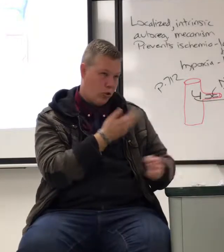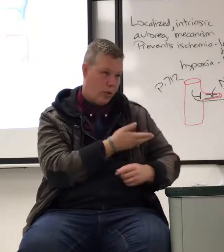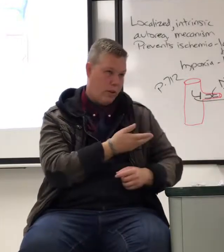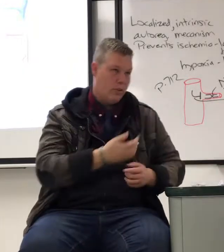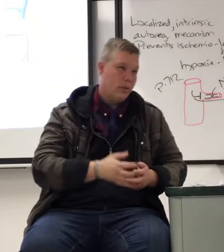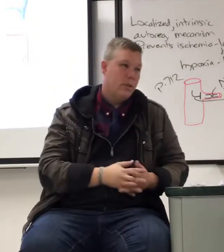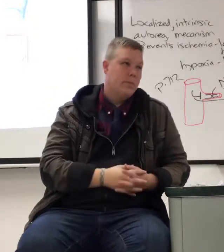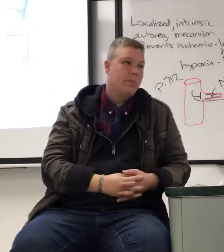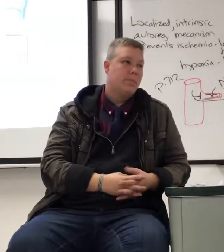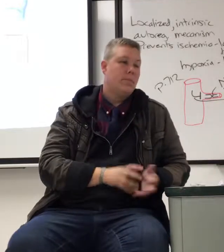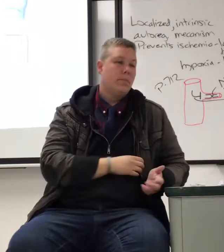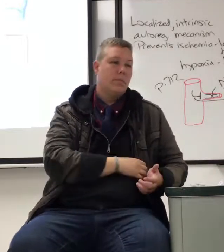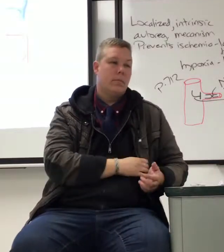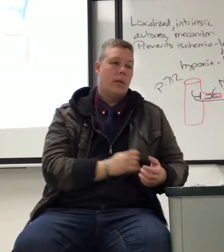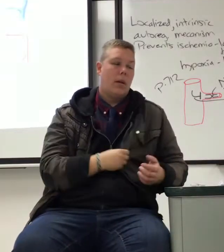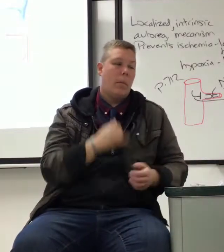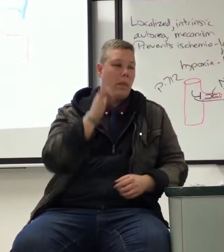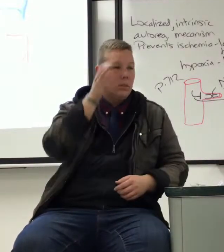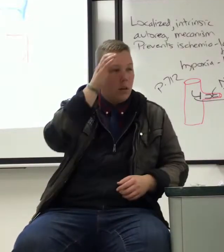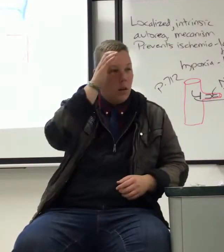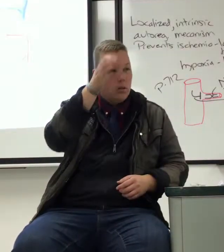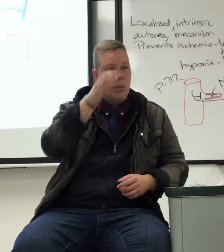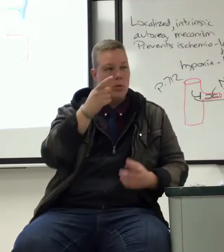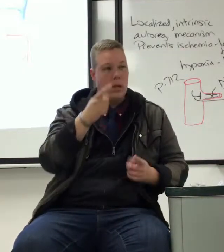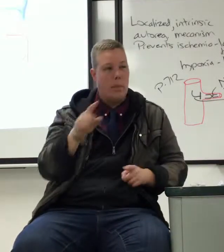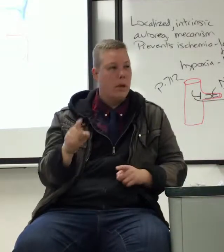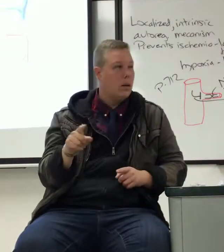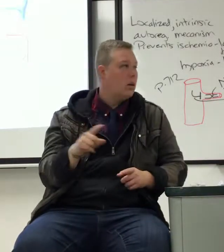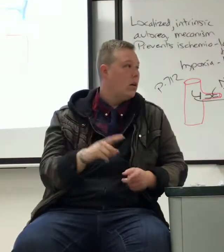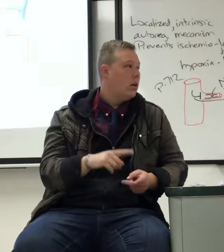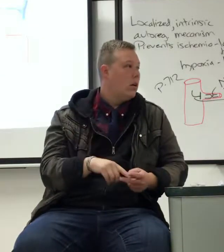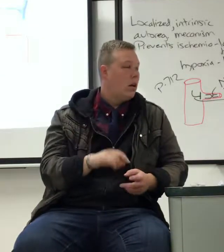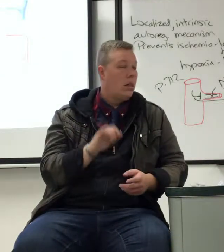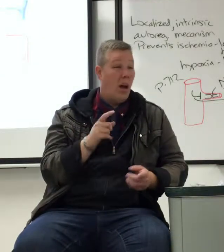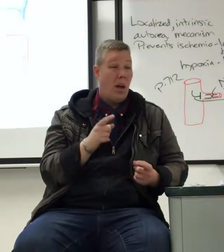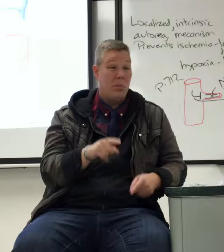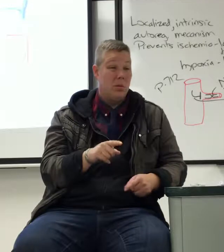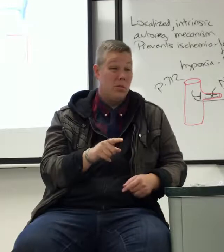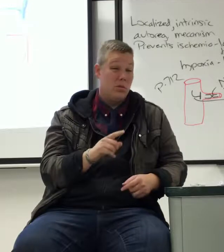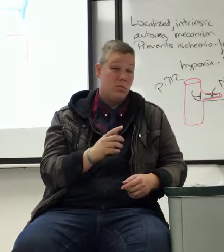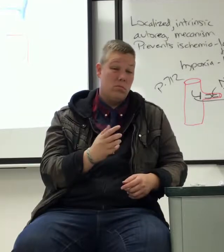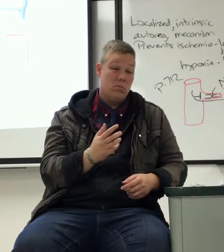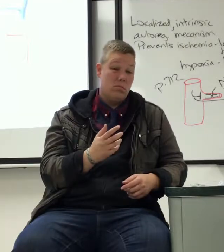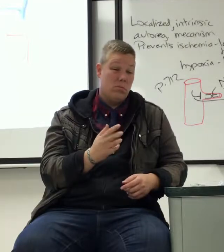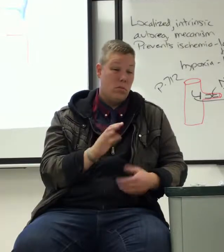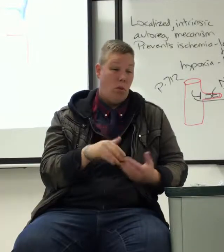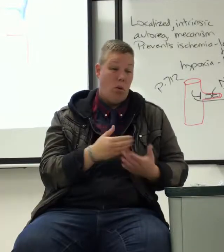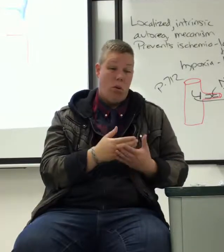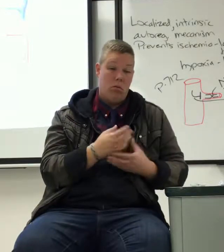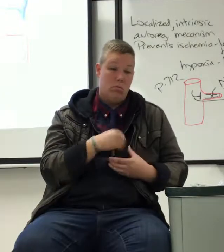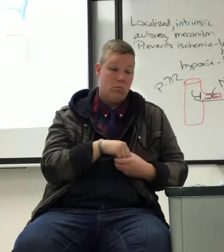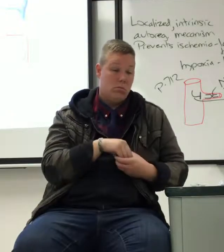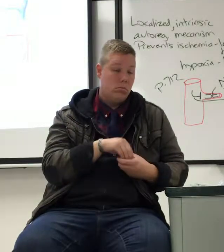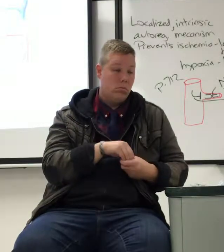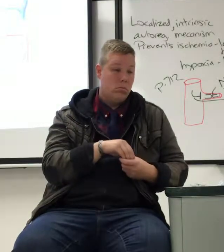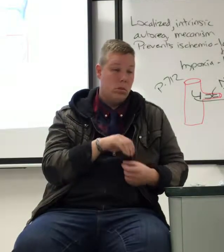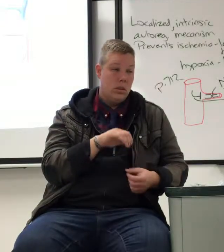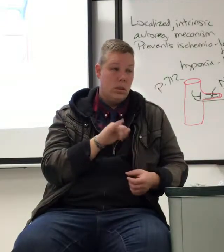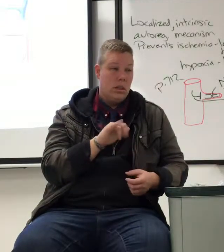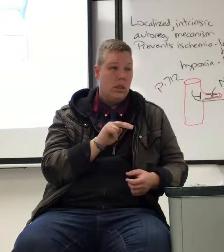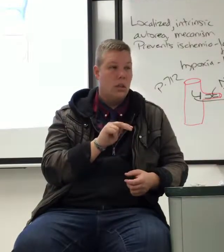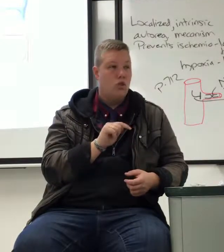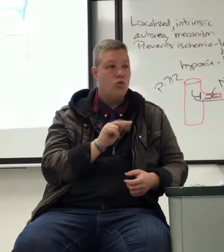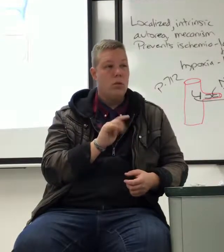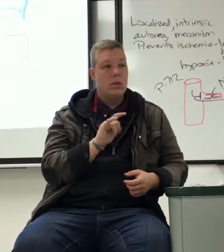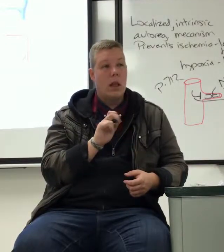But that's the concept there. That happens all intrinsically, all the time, in